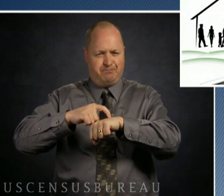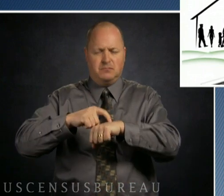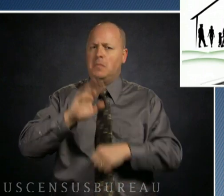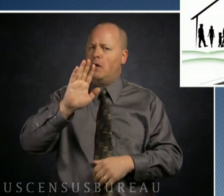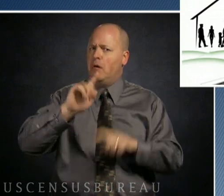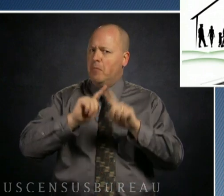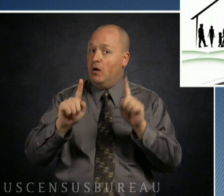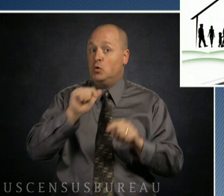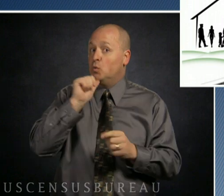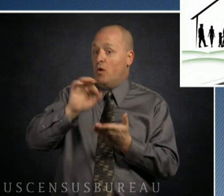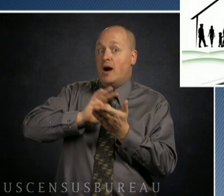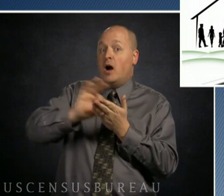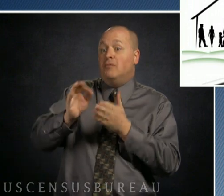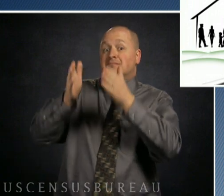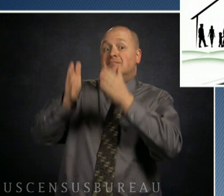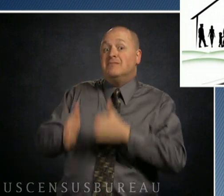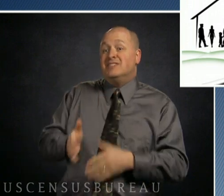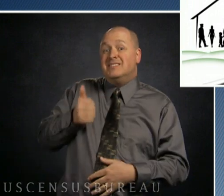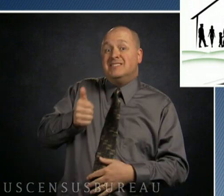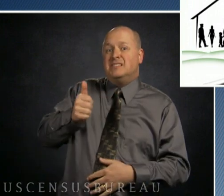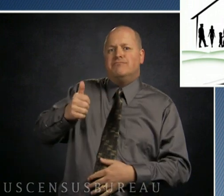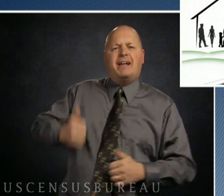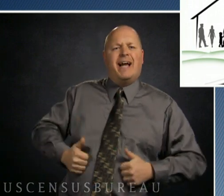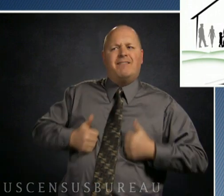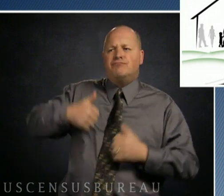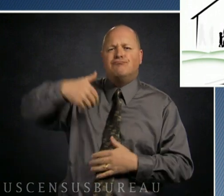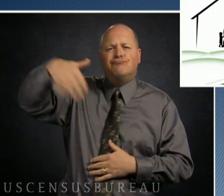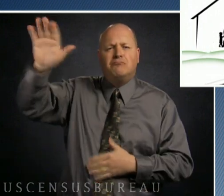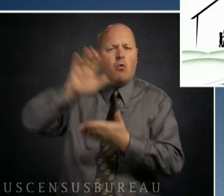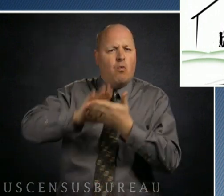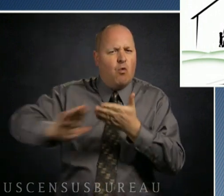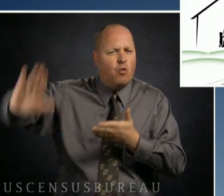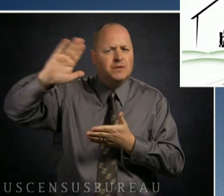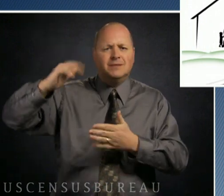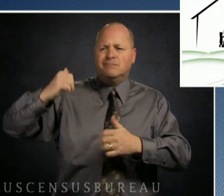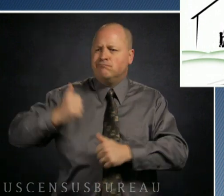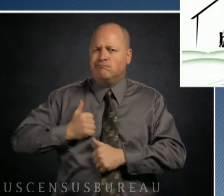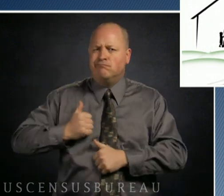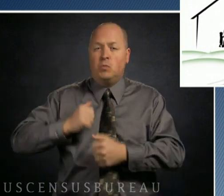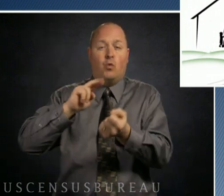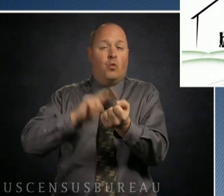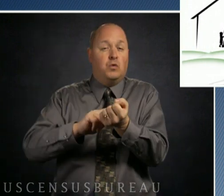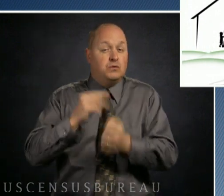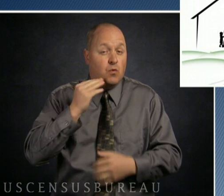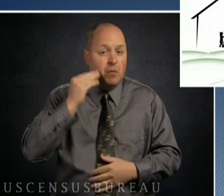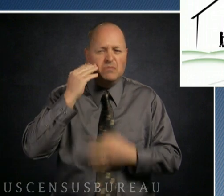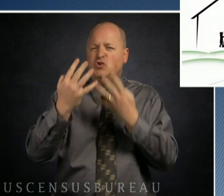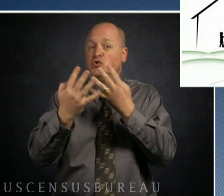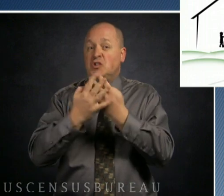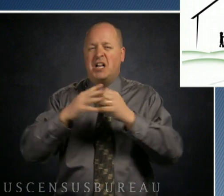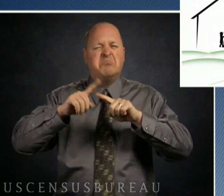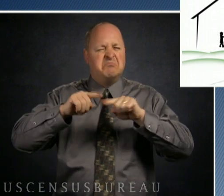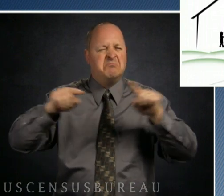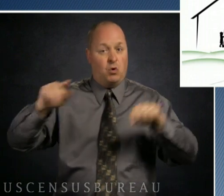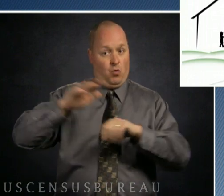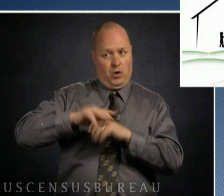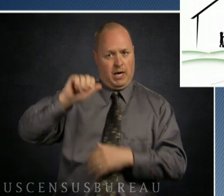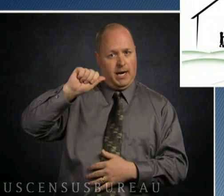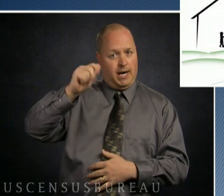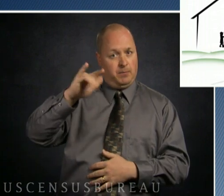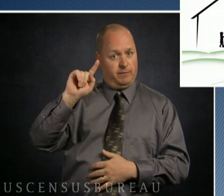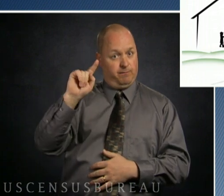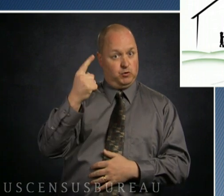count anyone living away at college or in the armed forces or in a nursing home, jail, and so on April